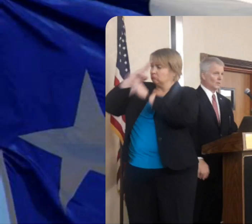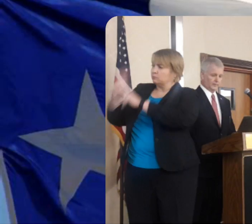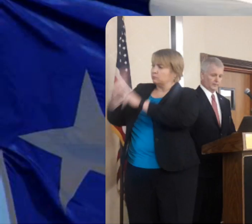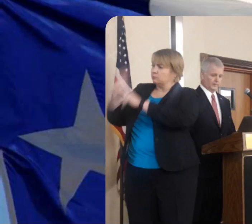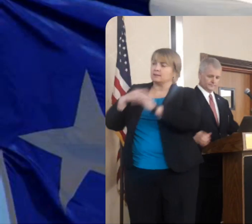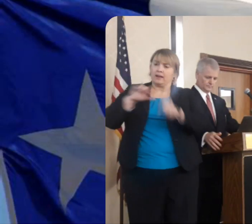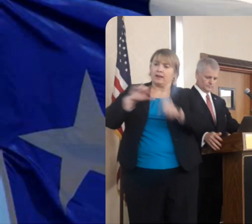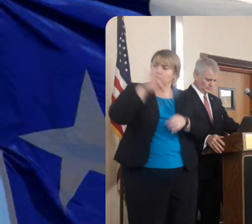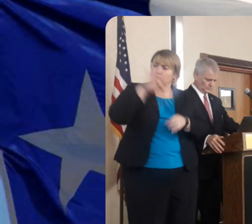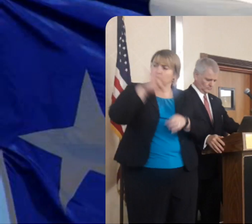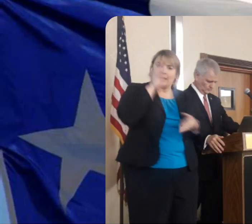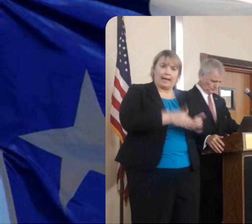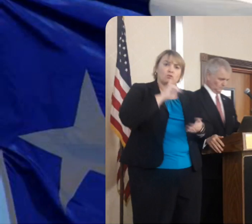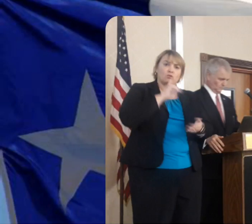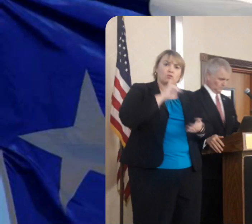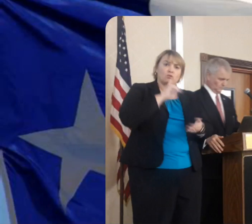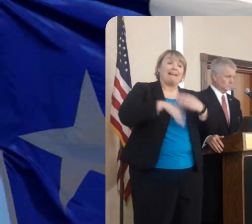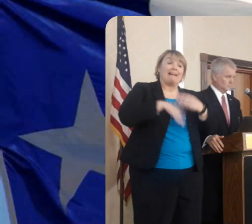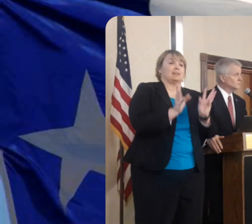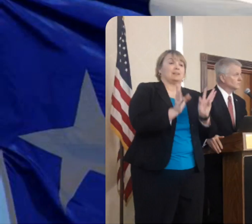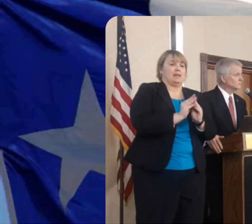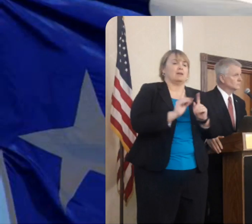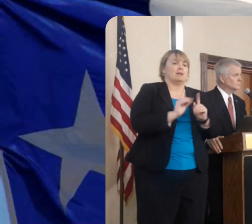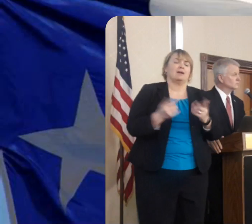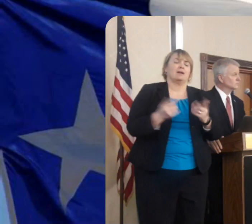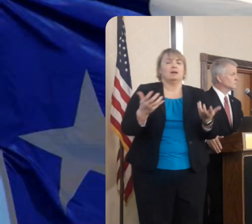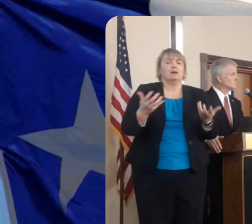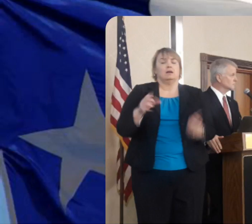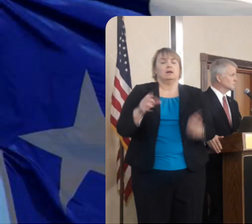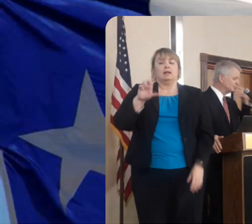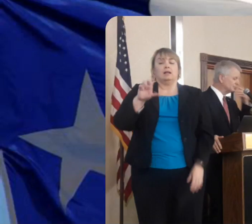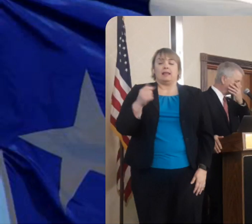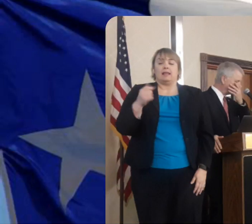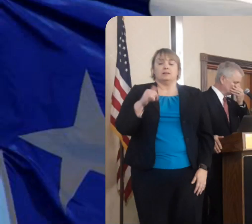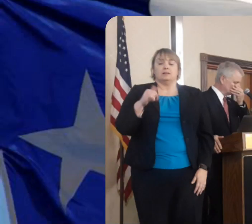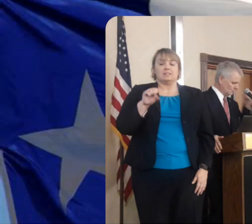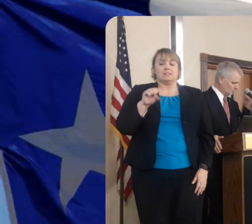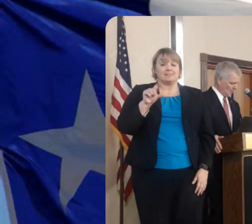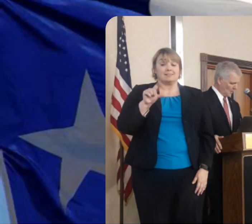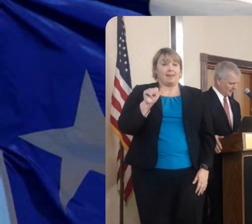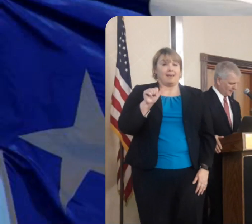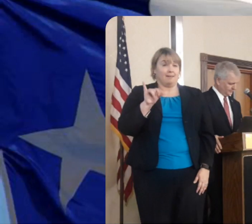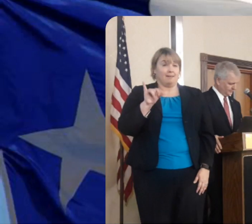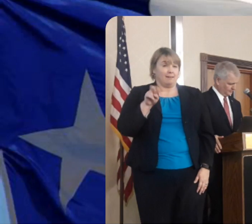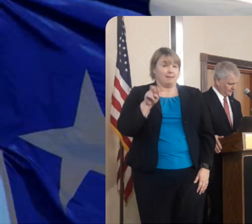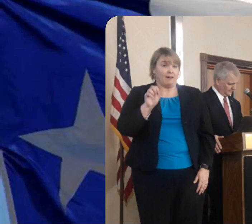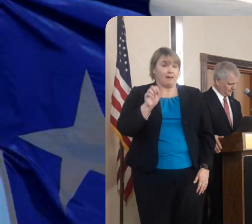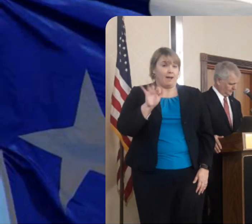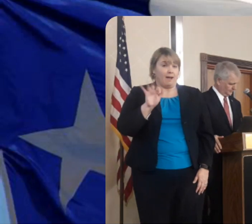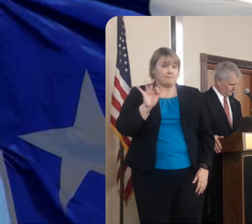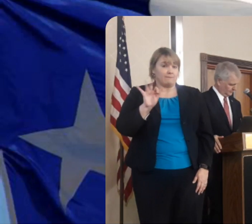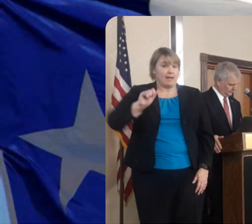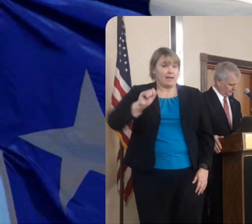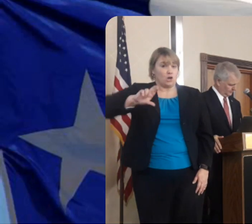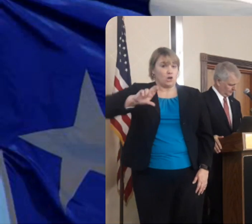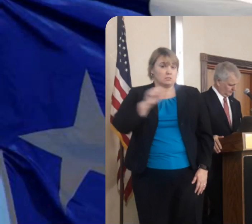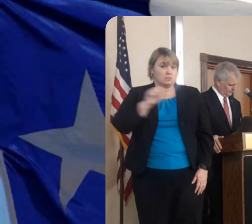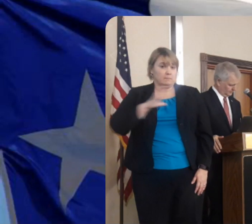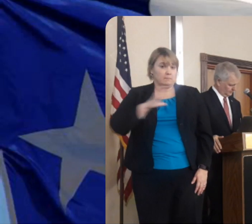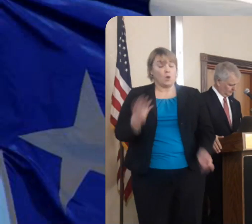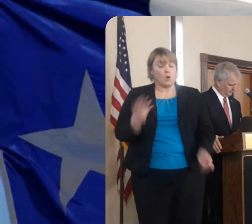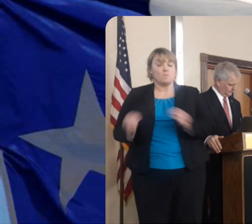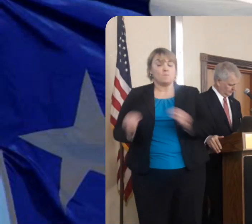of making the Legislative Affairs Committee stronger, not weaker, since it was a huge success last time, I would